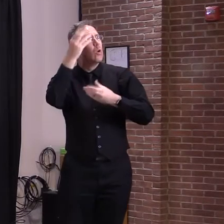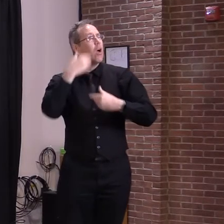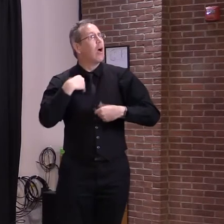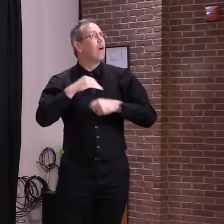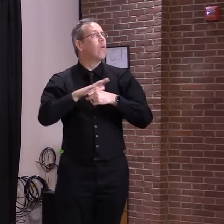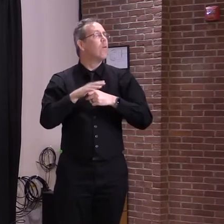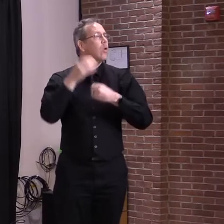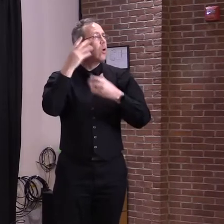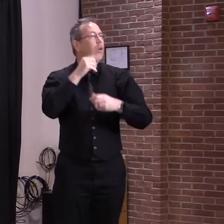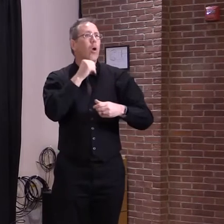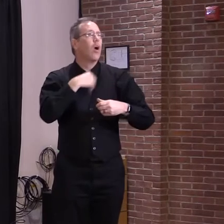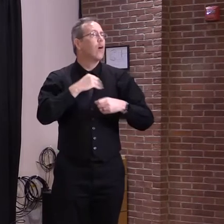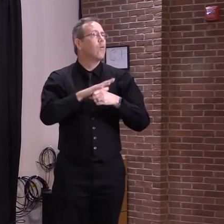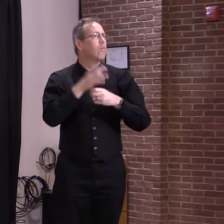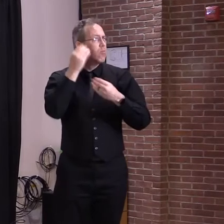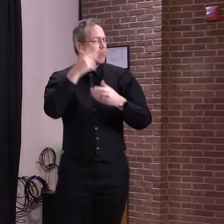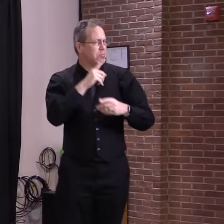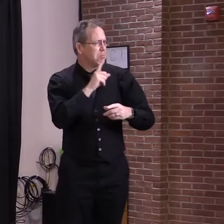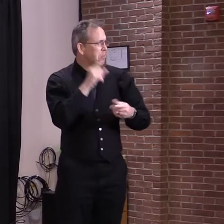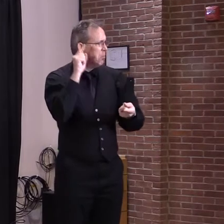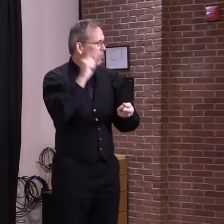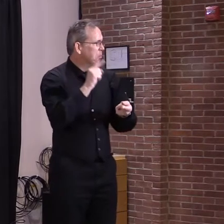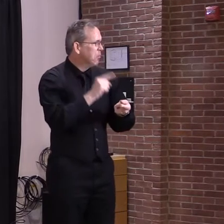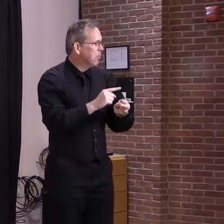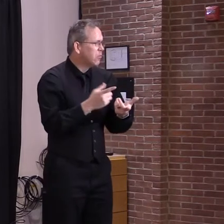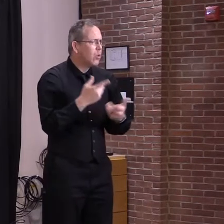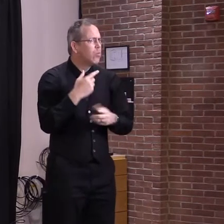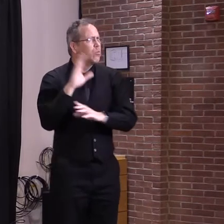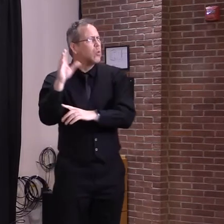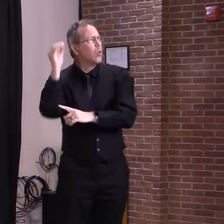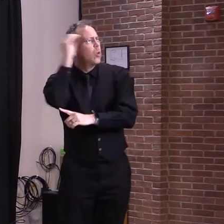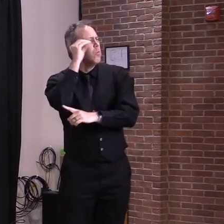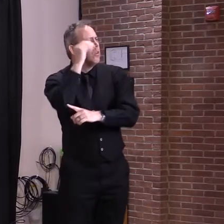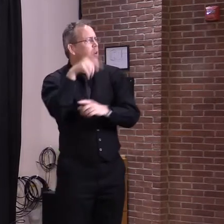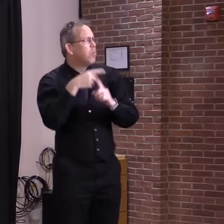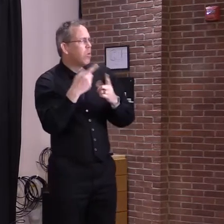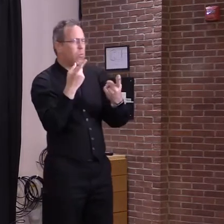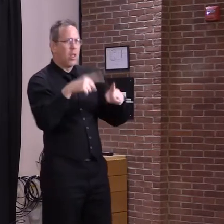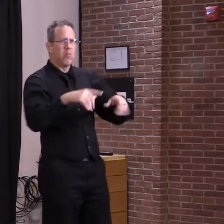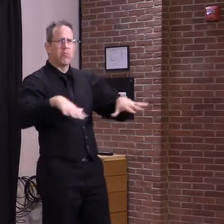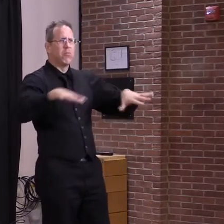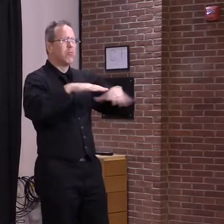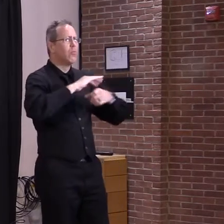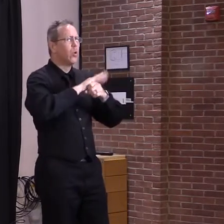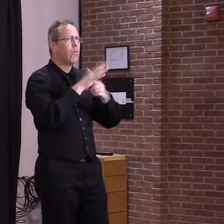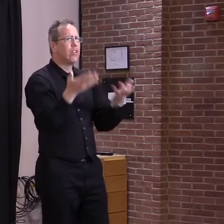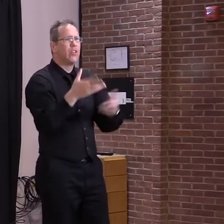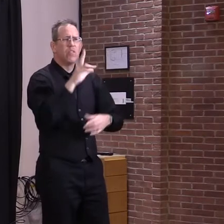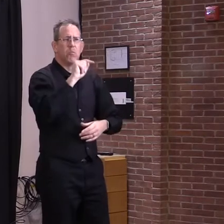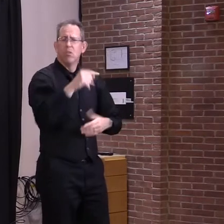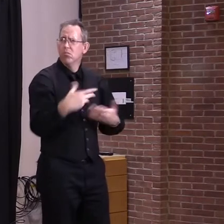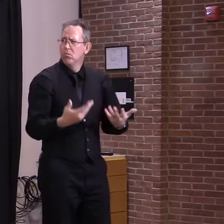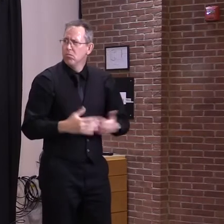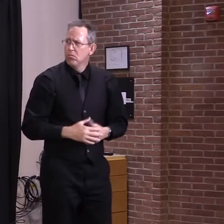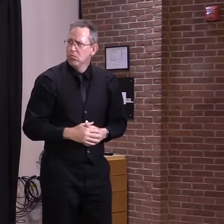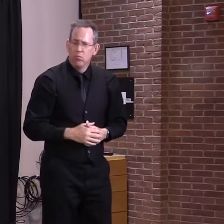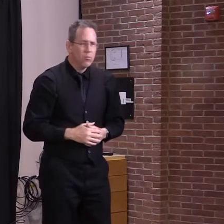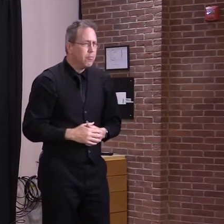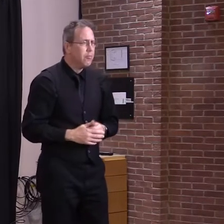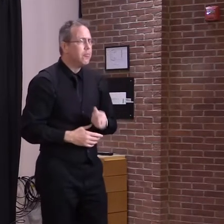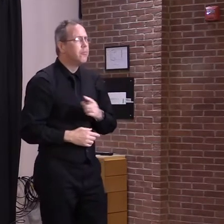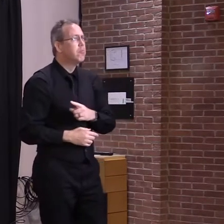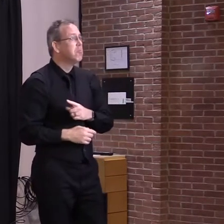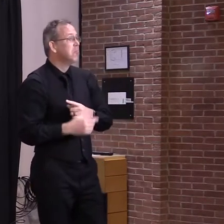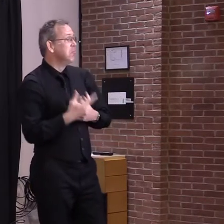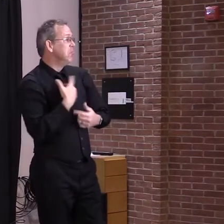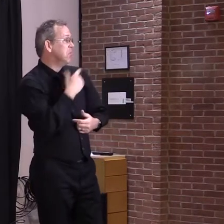past few weeks. I guess, what is your assessment right now of where we are with this virus? It's not surprising. I think I've